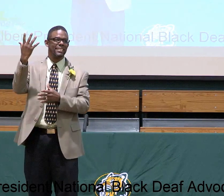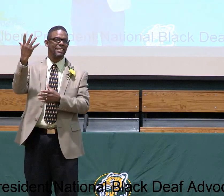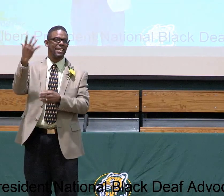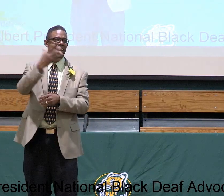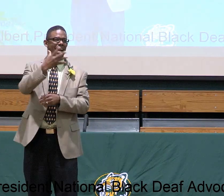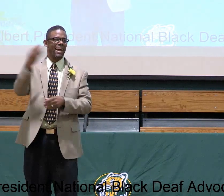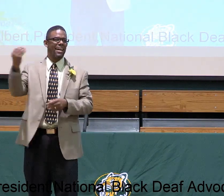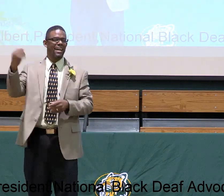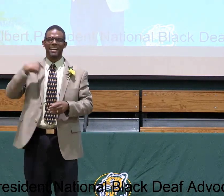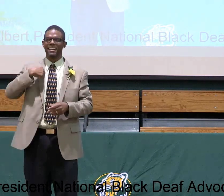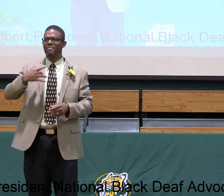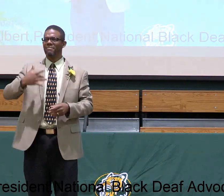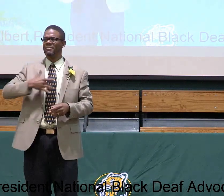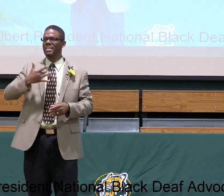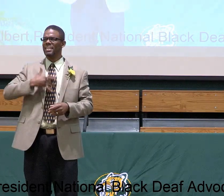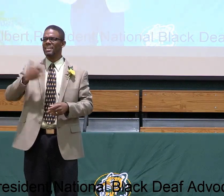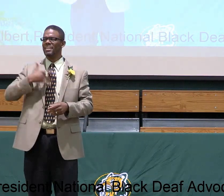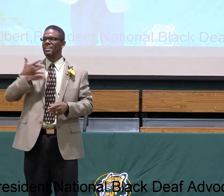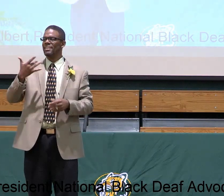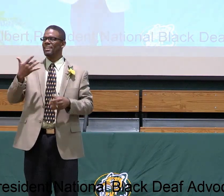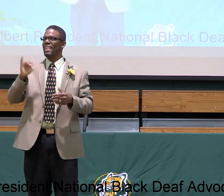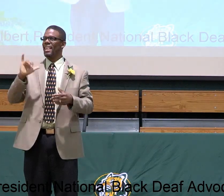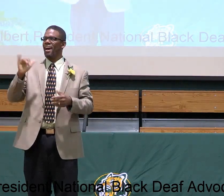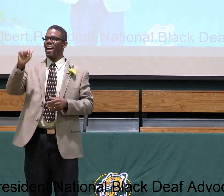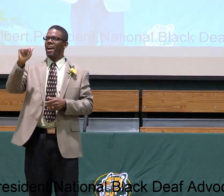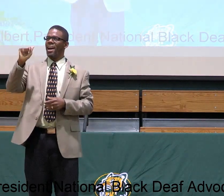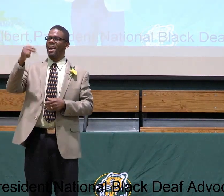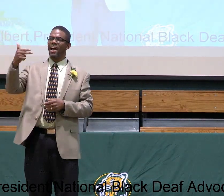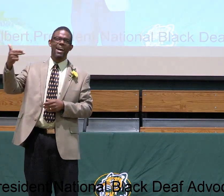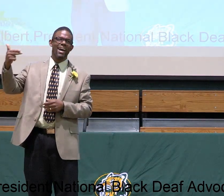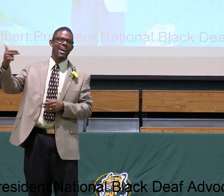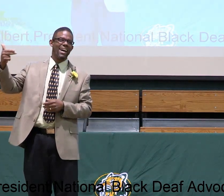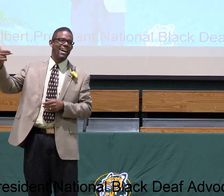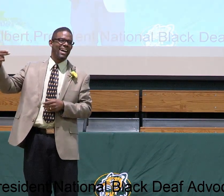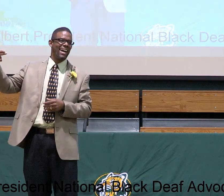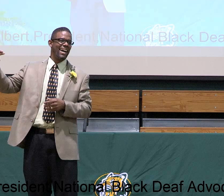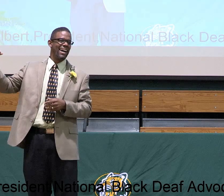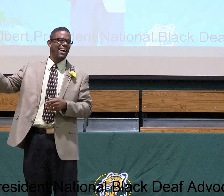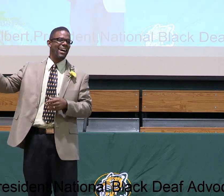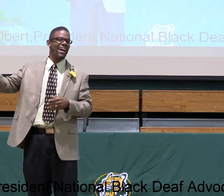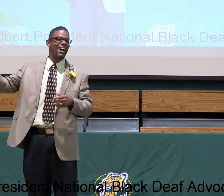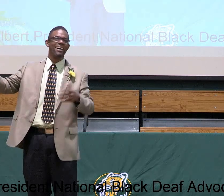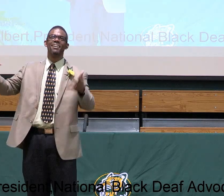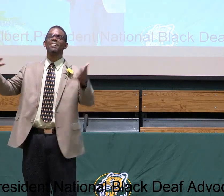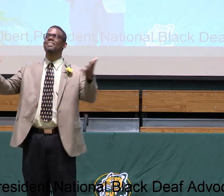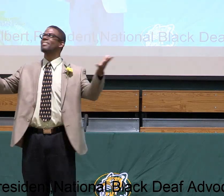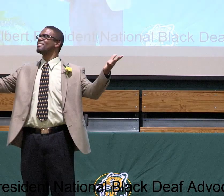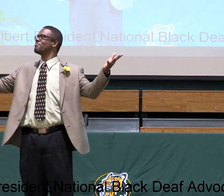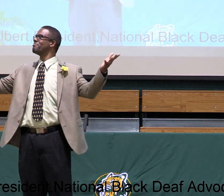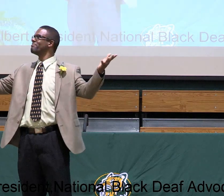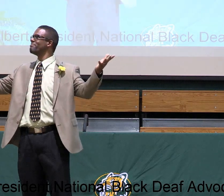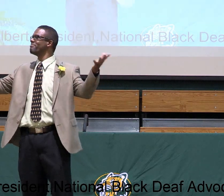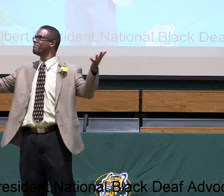Spring. And I honestly feel like I have this feeling of,